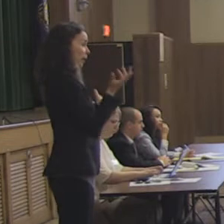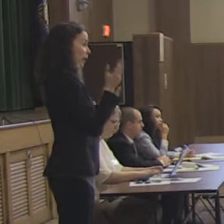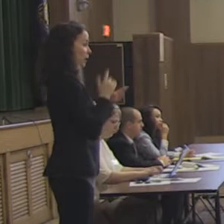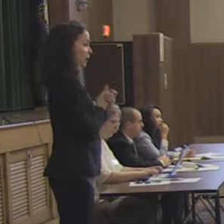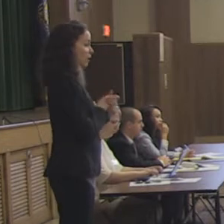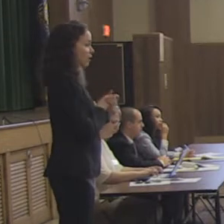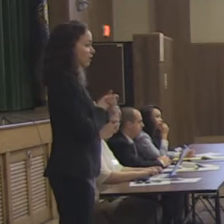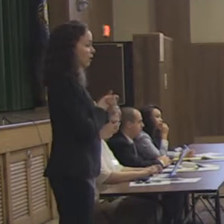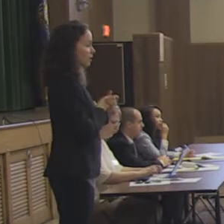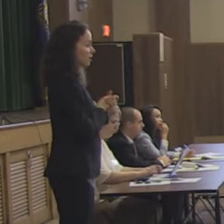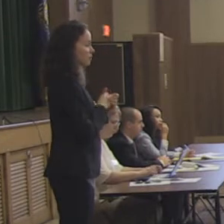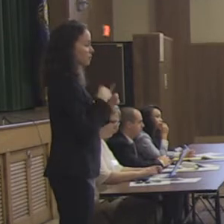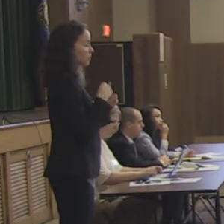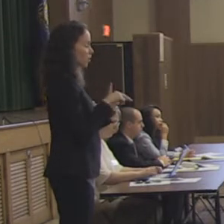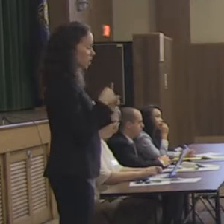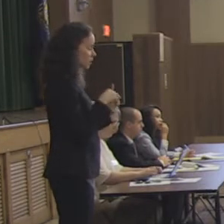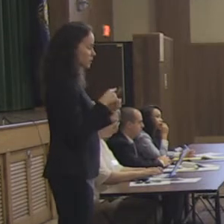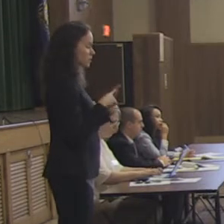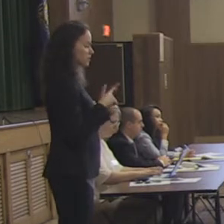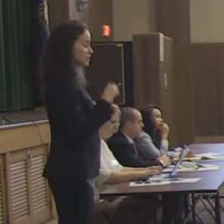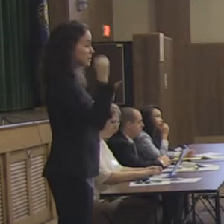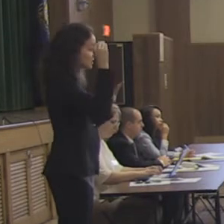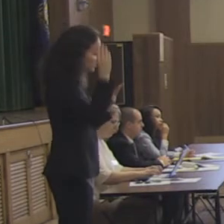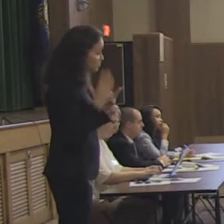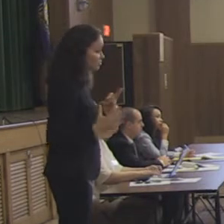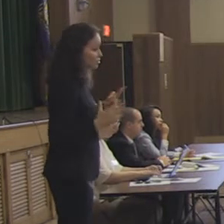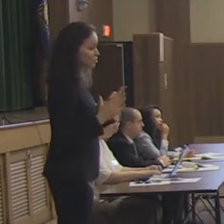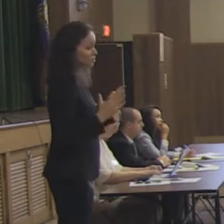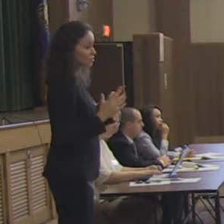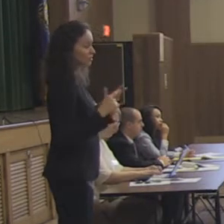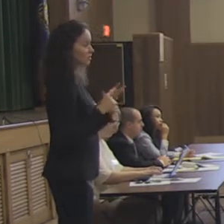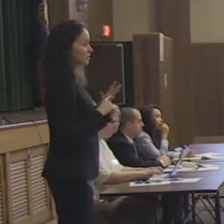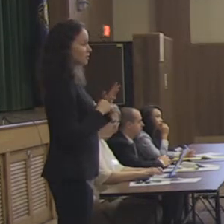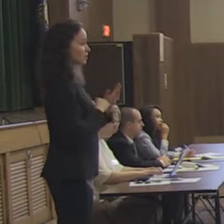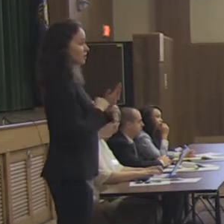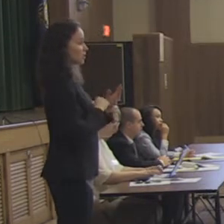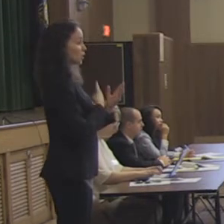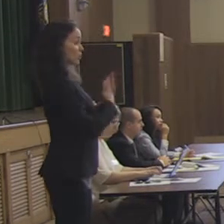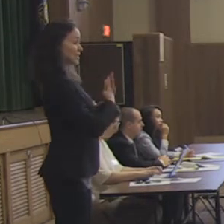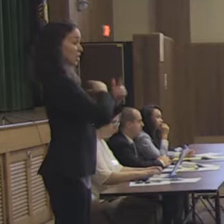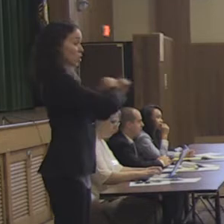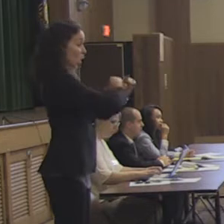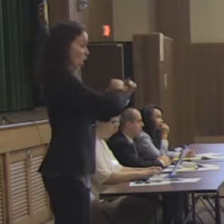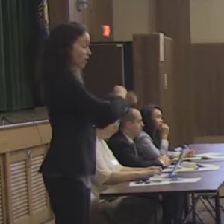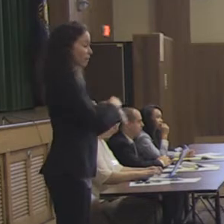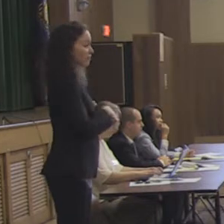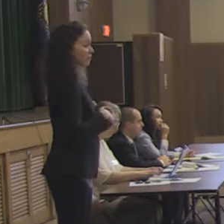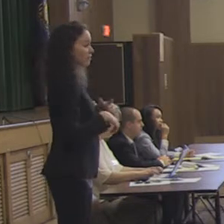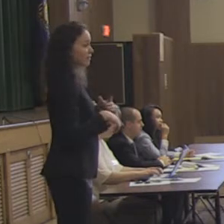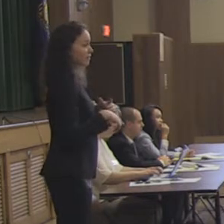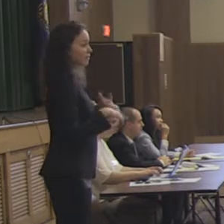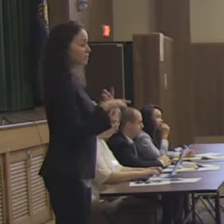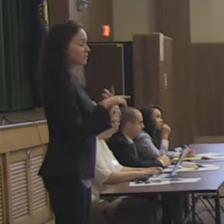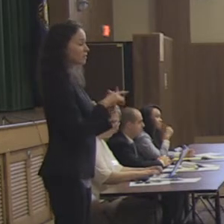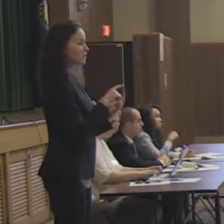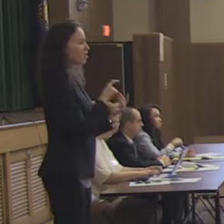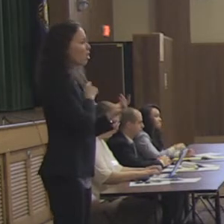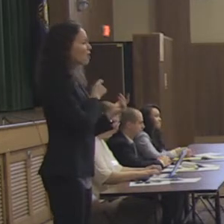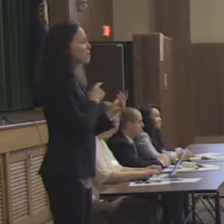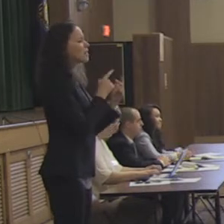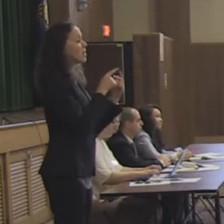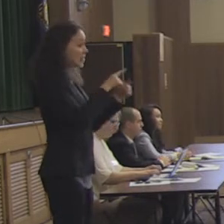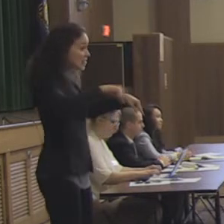it. But POs and teachers and guards in prisons and law enforcement officers